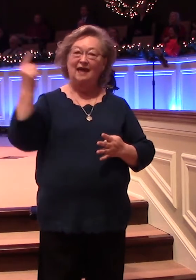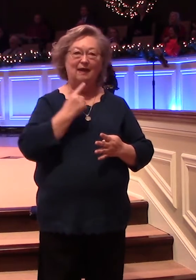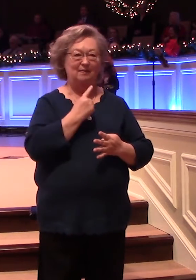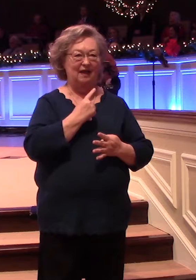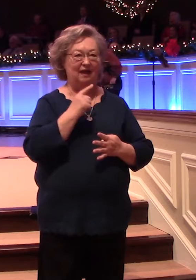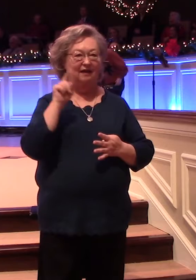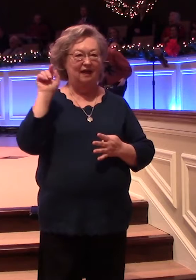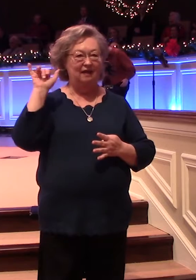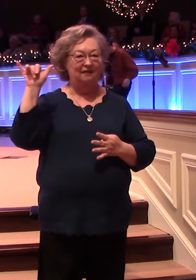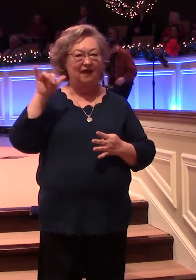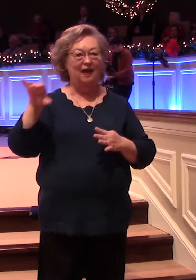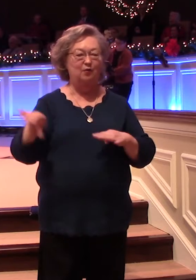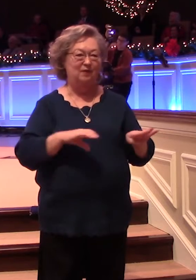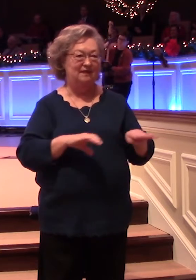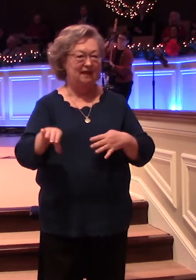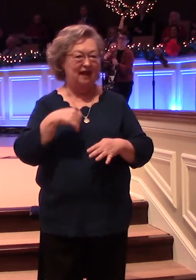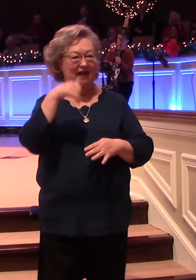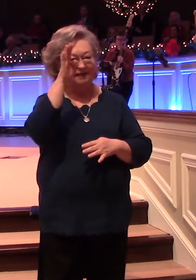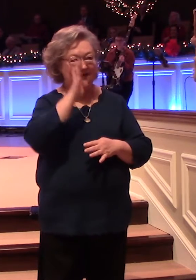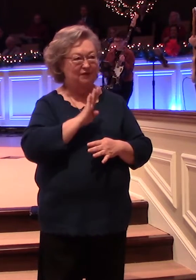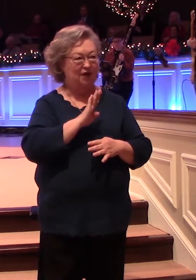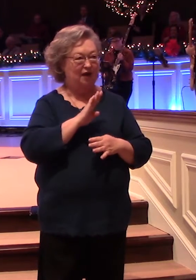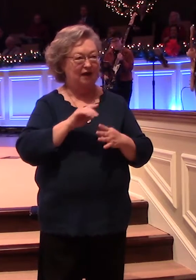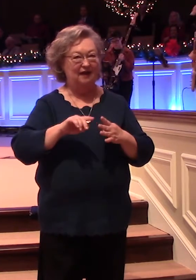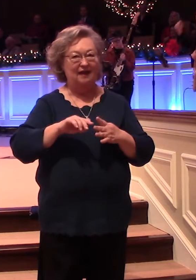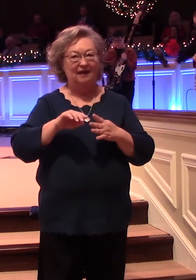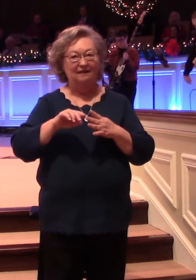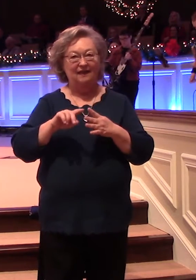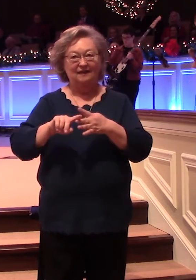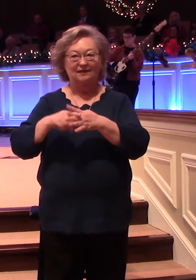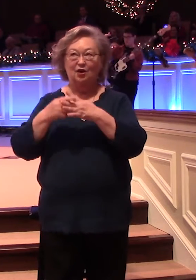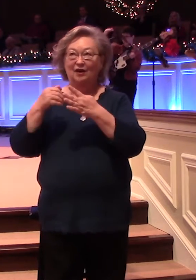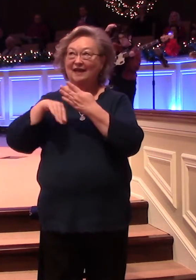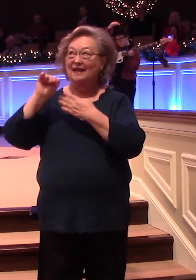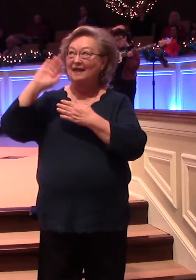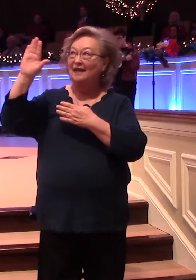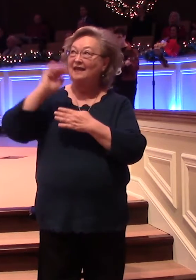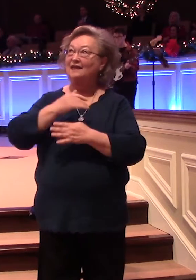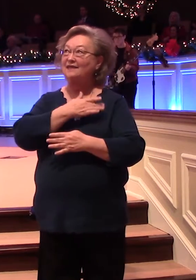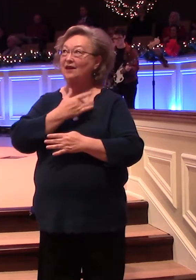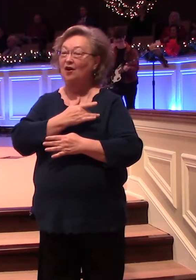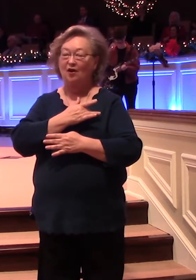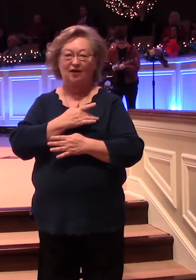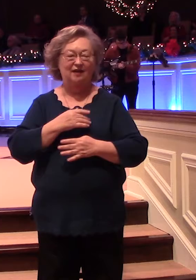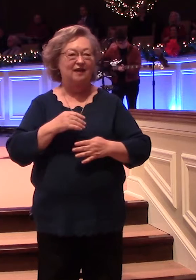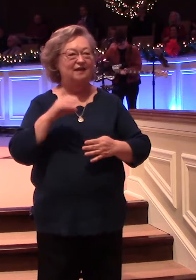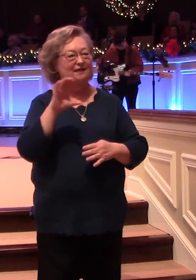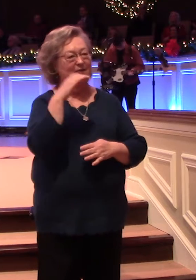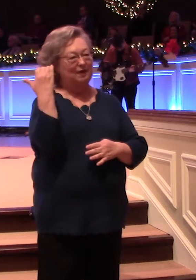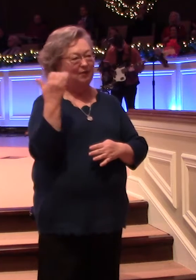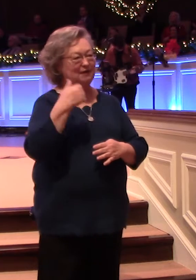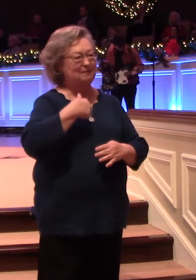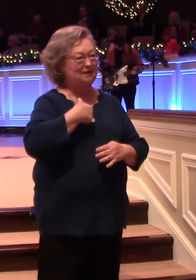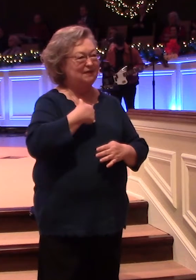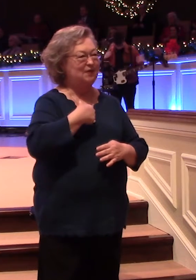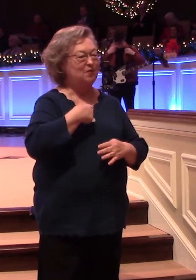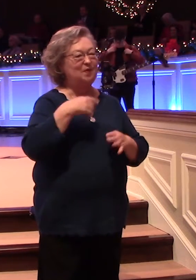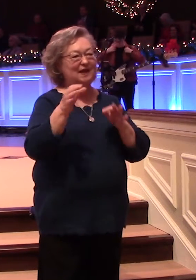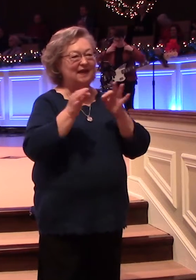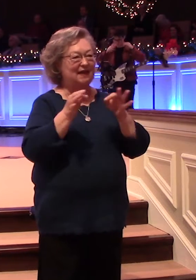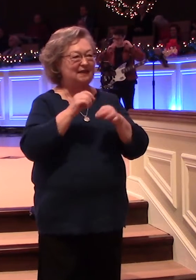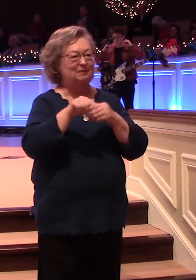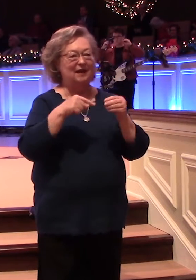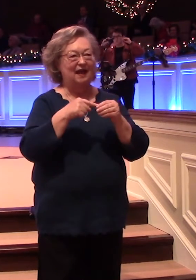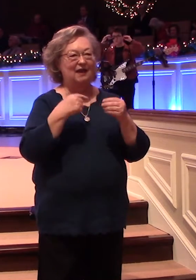in the very heart of God. And so when we tell the story of Christmas, we tell the story of love. And we're going to tell the love story of Christmas a